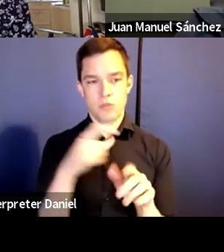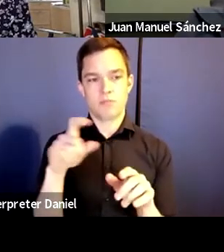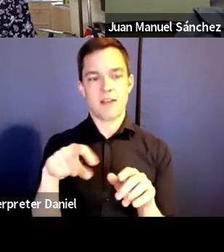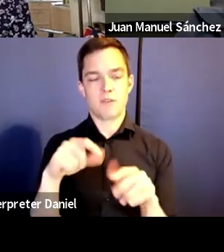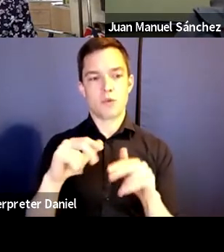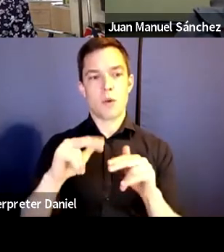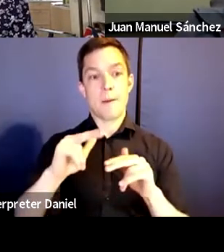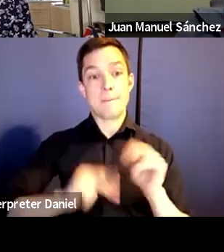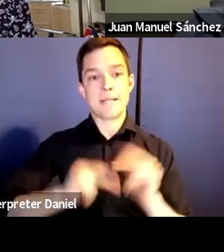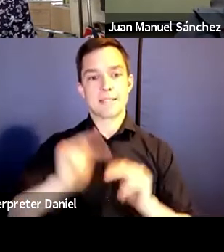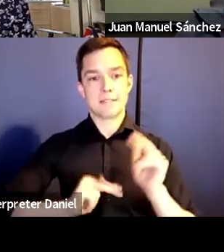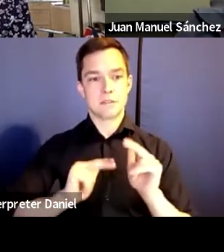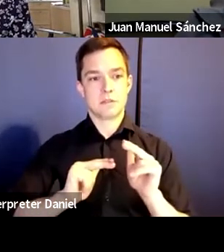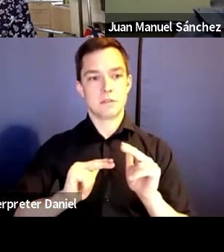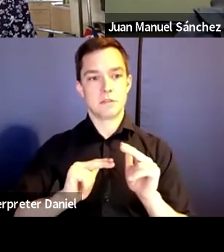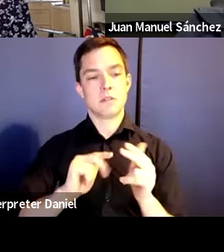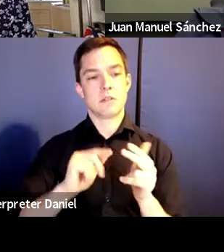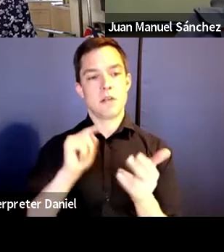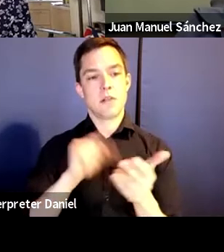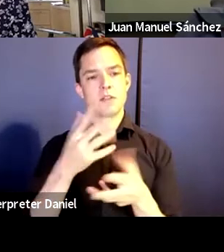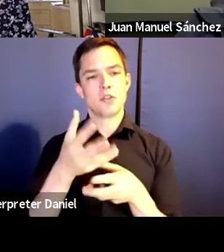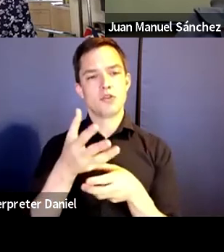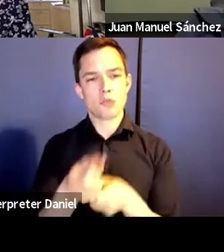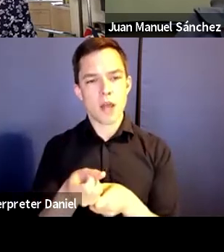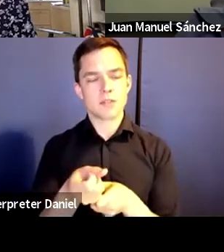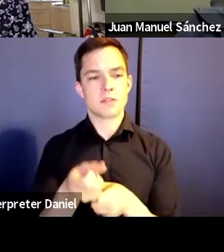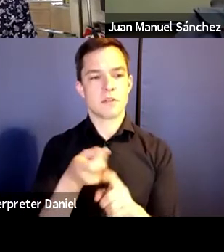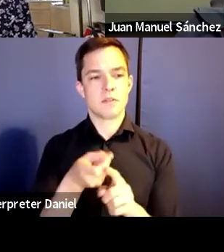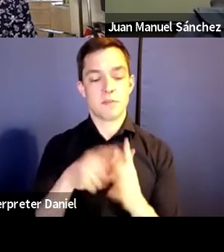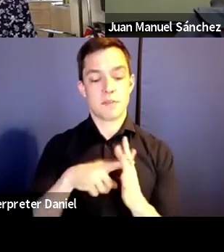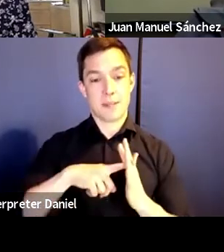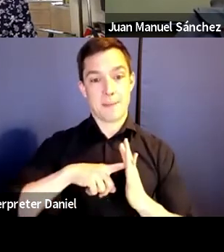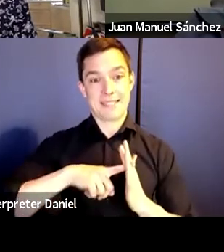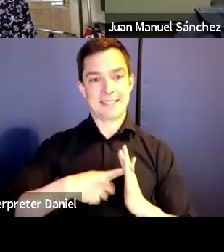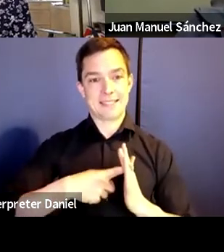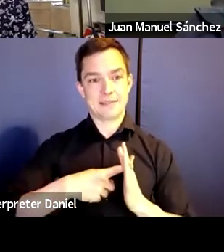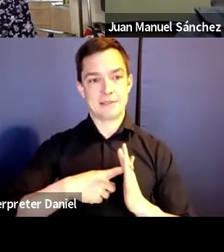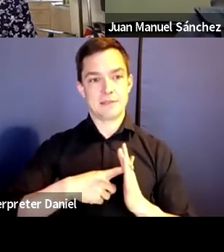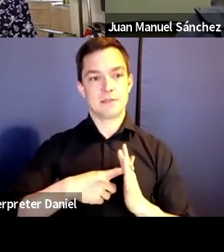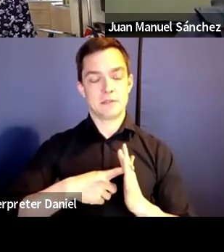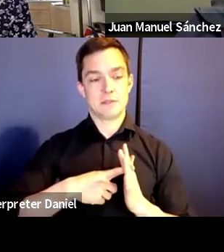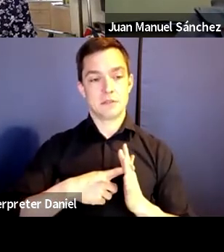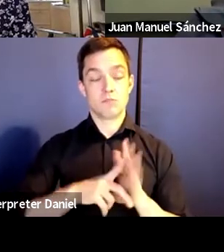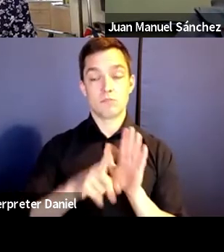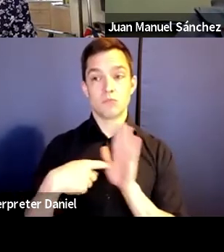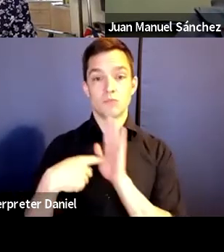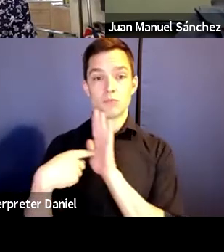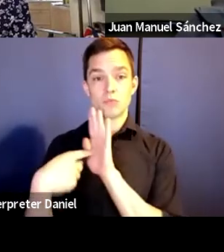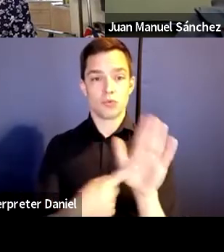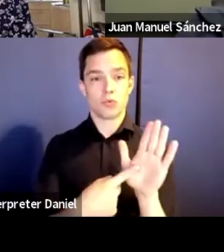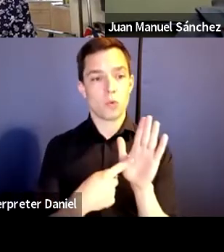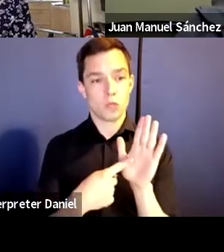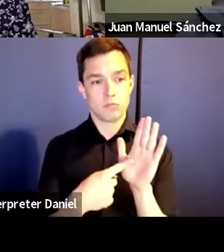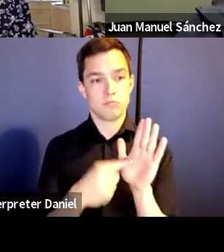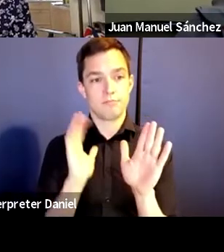build this trust from the beginnings, by showing our